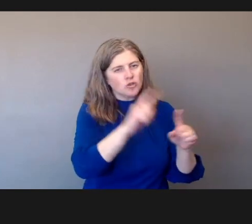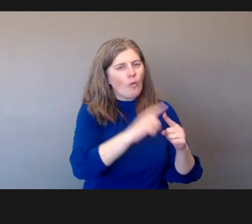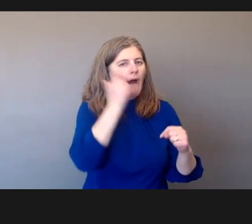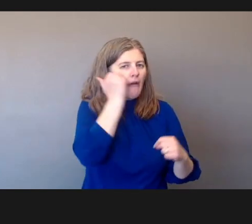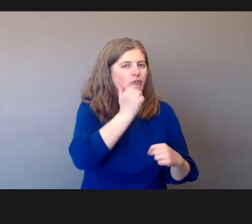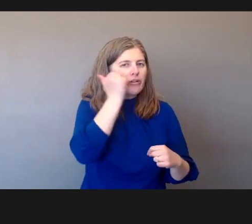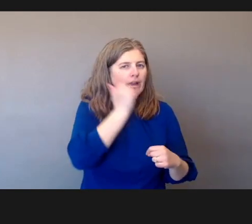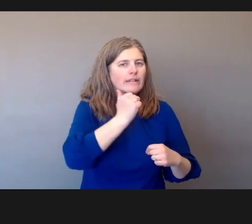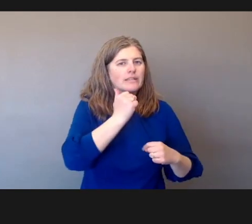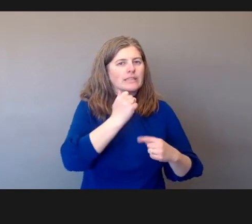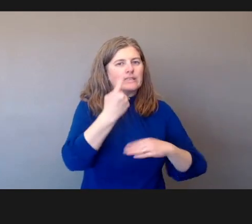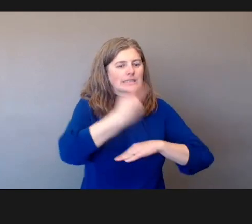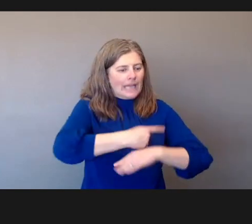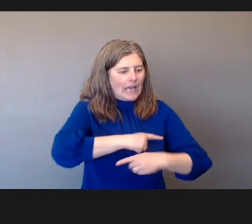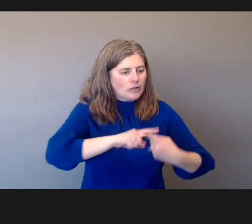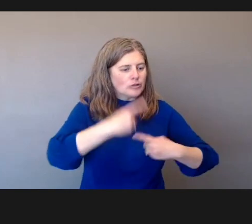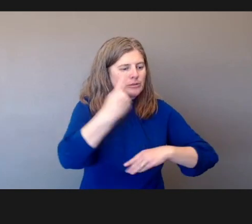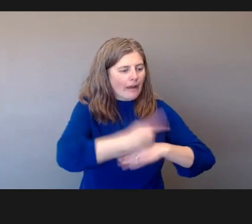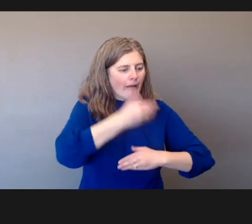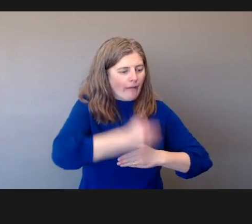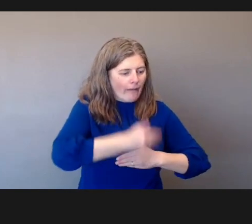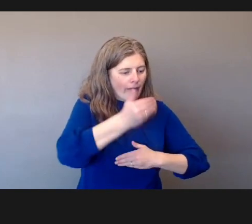day-to-day data.